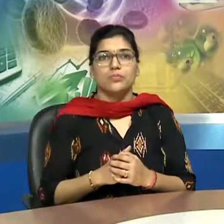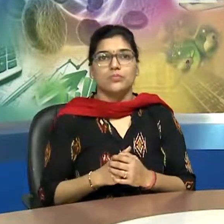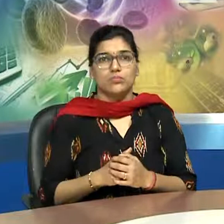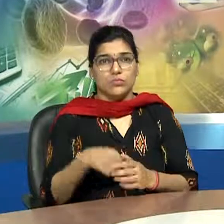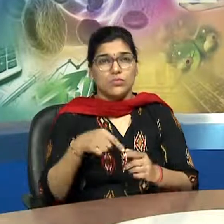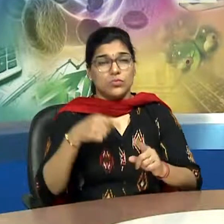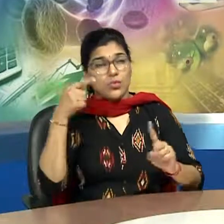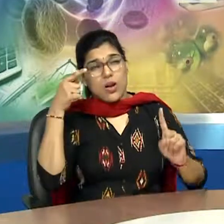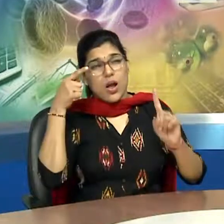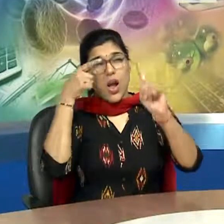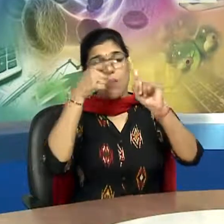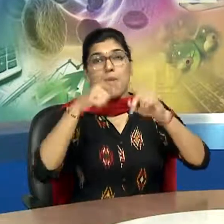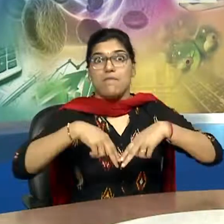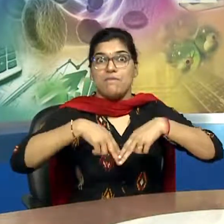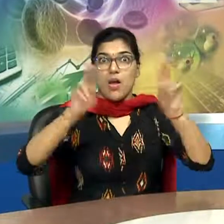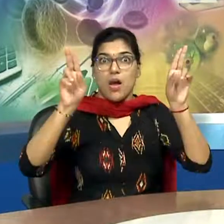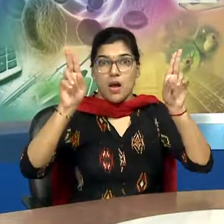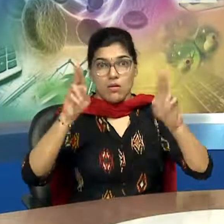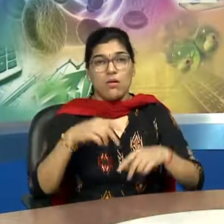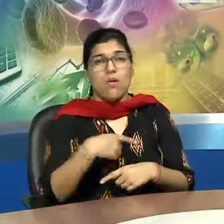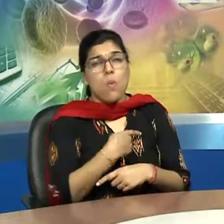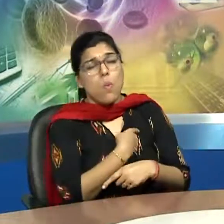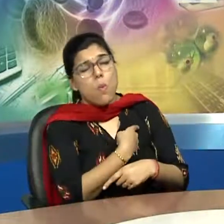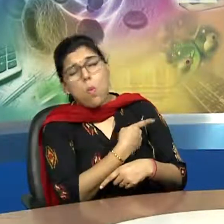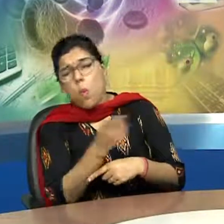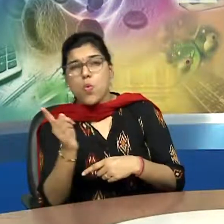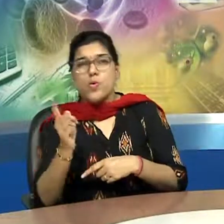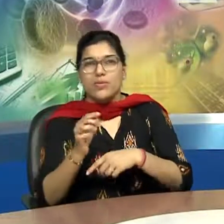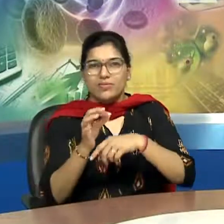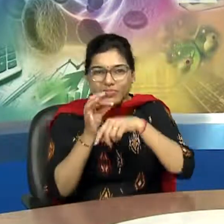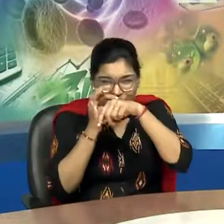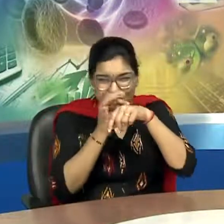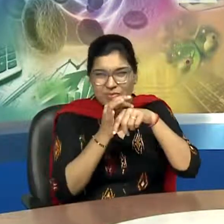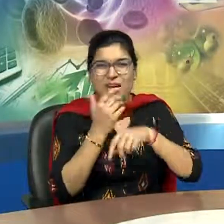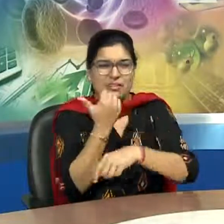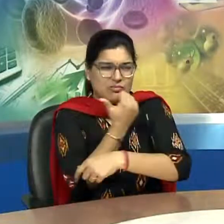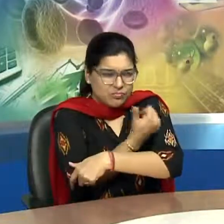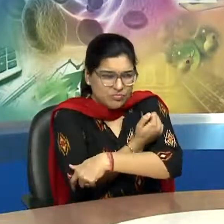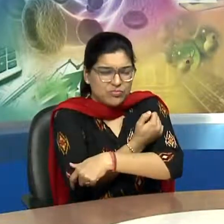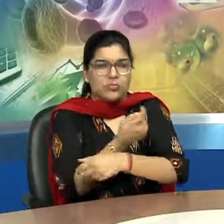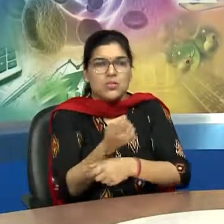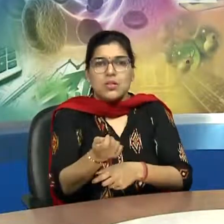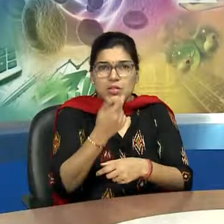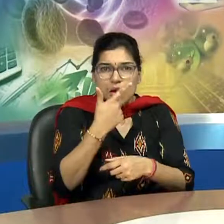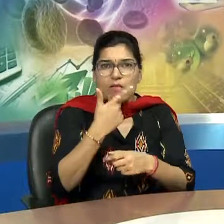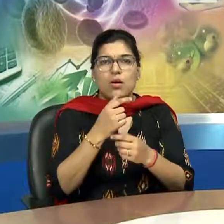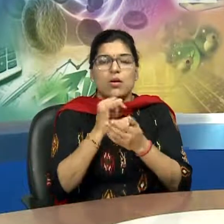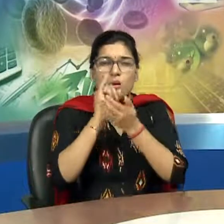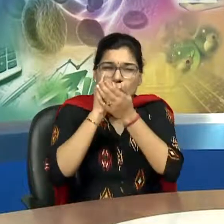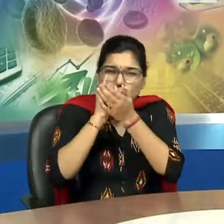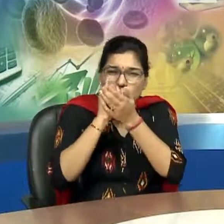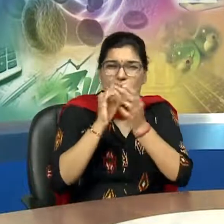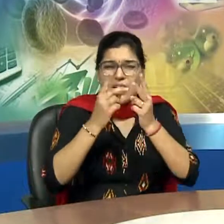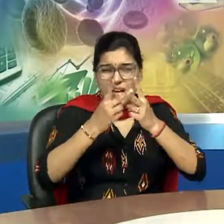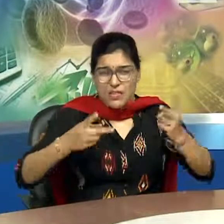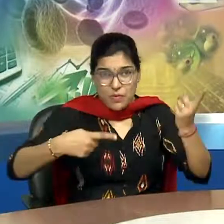And the ultimate goal of all drug abuse treatment is to enable the patient to